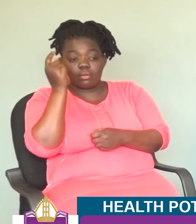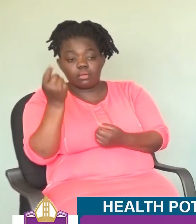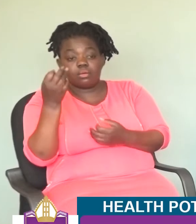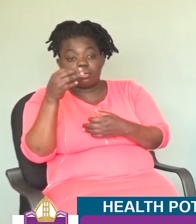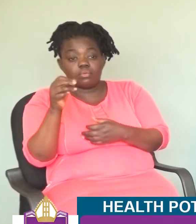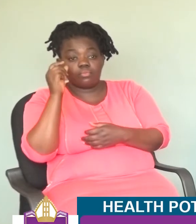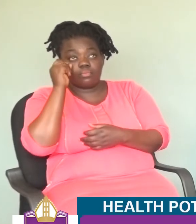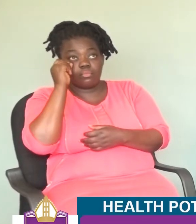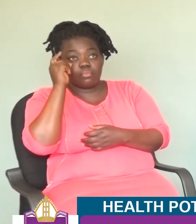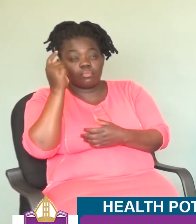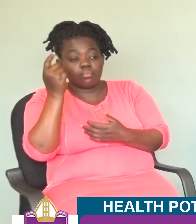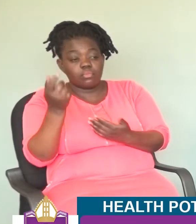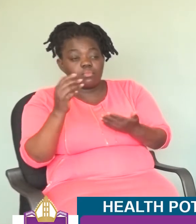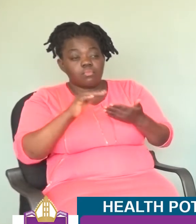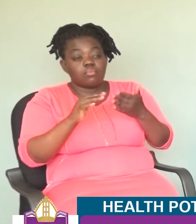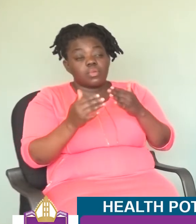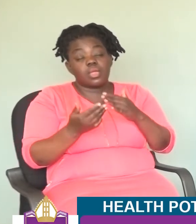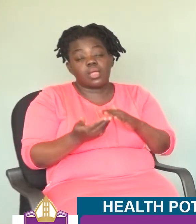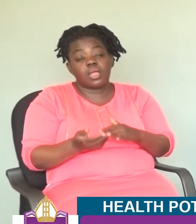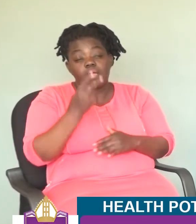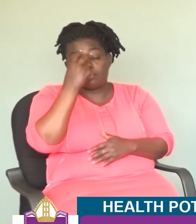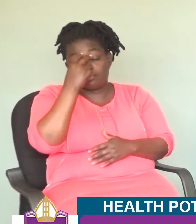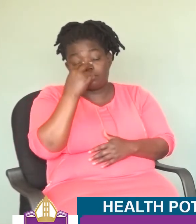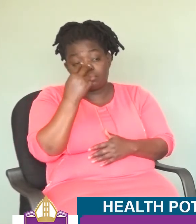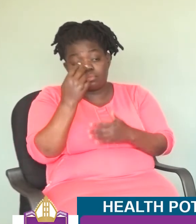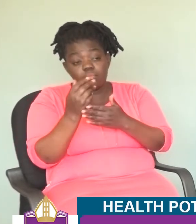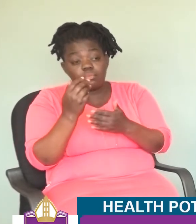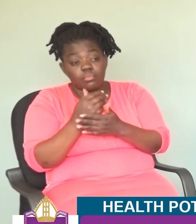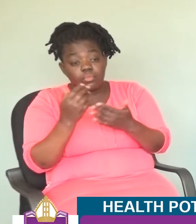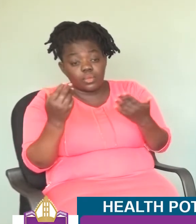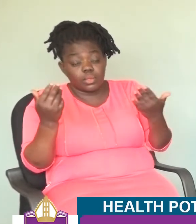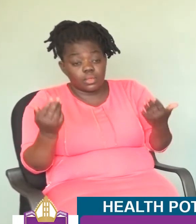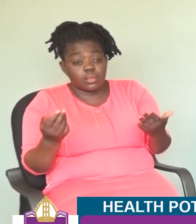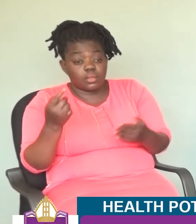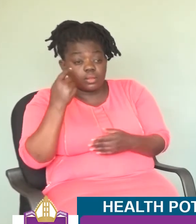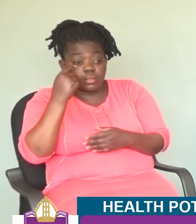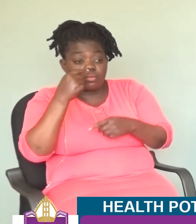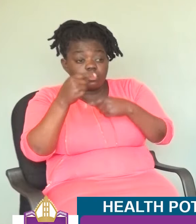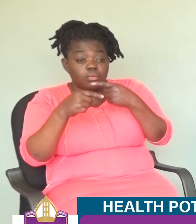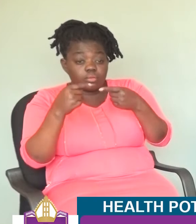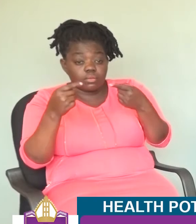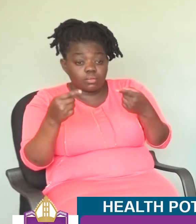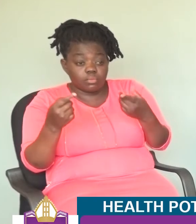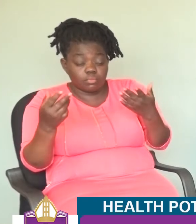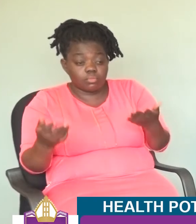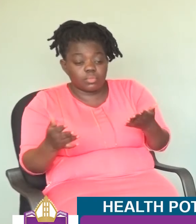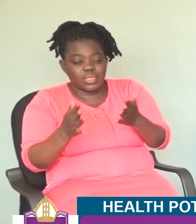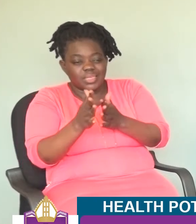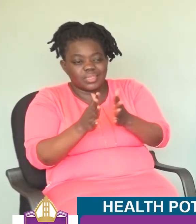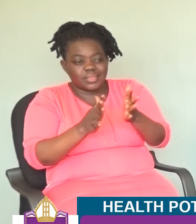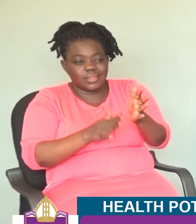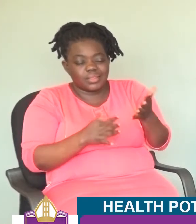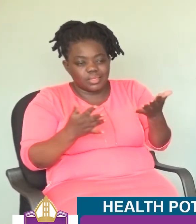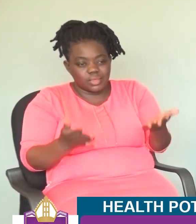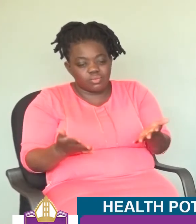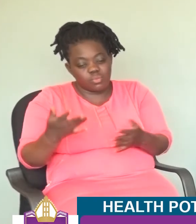blink, eventually you'll go blind. It is that bad. Because the eye, the front of the eye constantly needs to be bathed with the fluid, which is called the